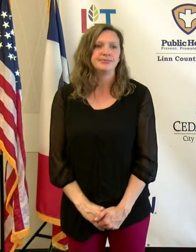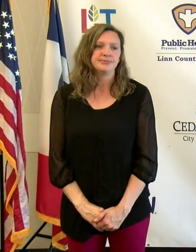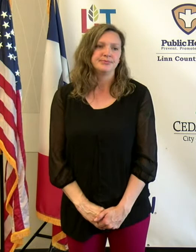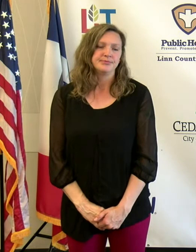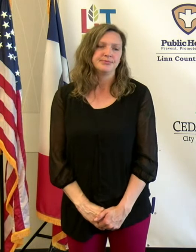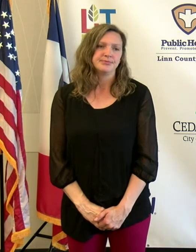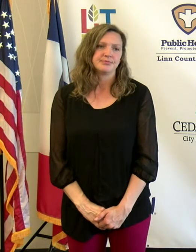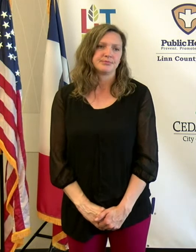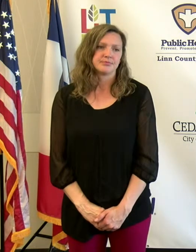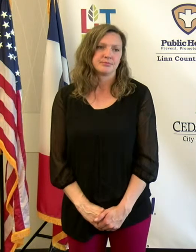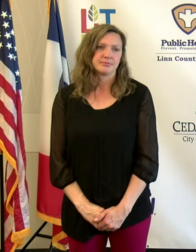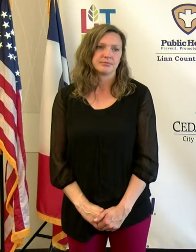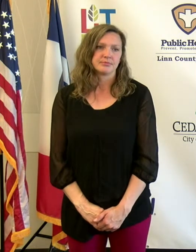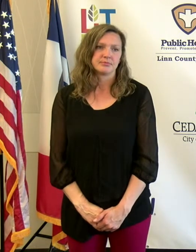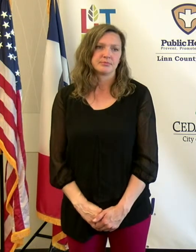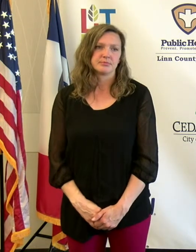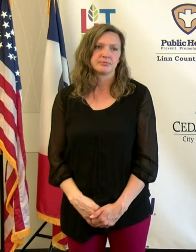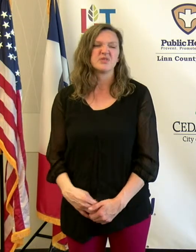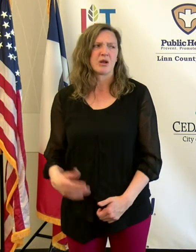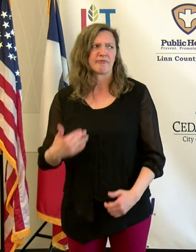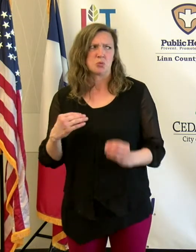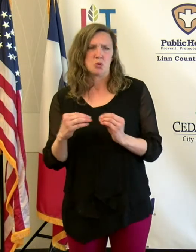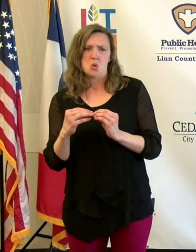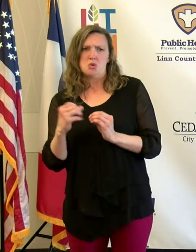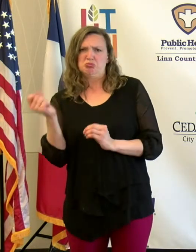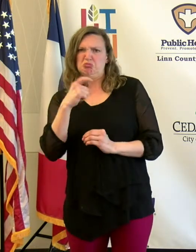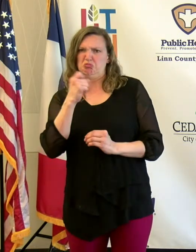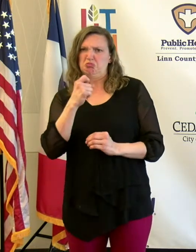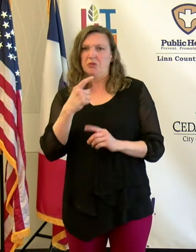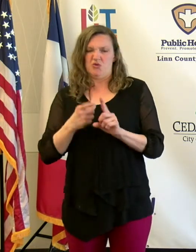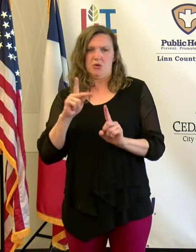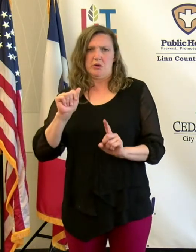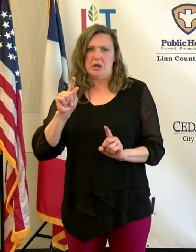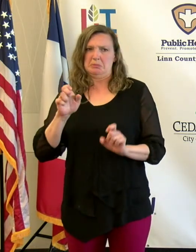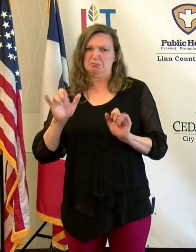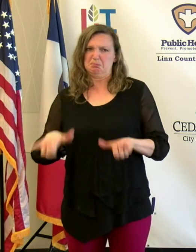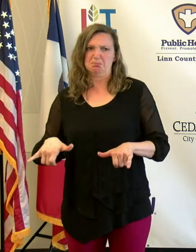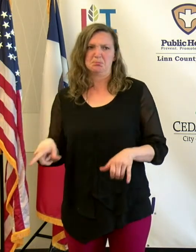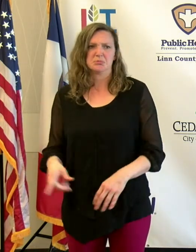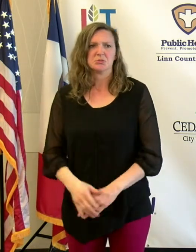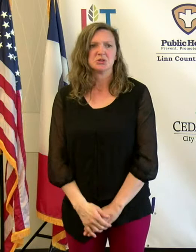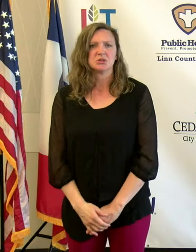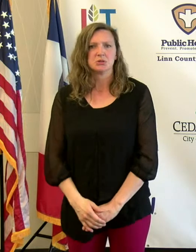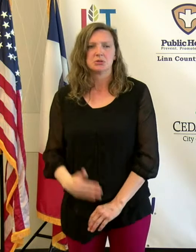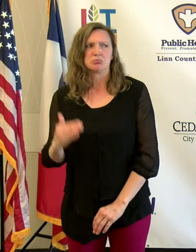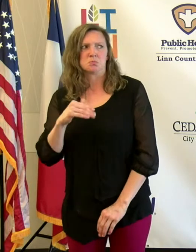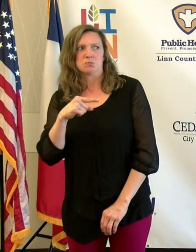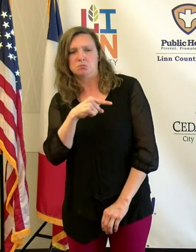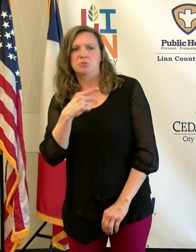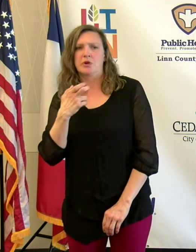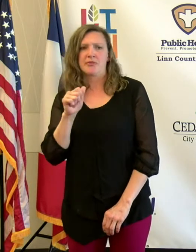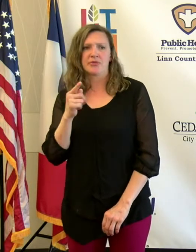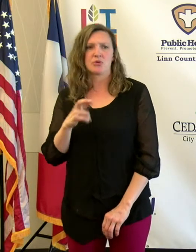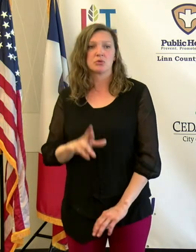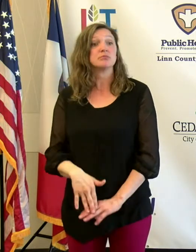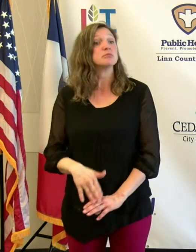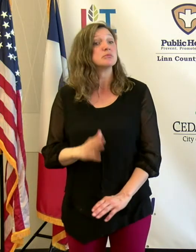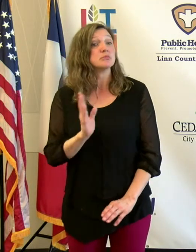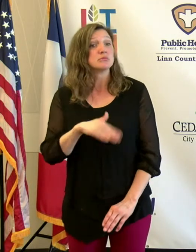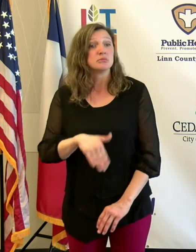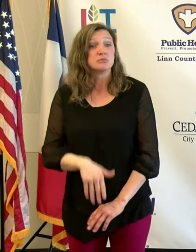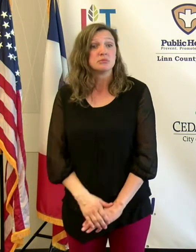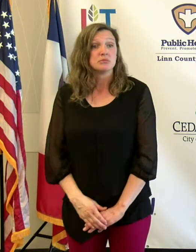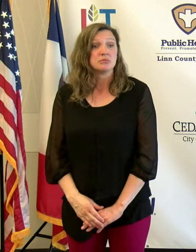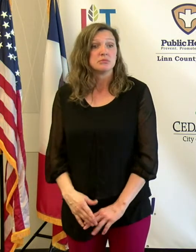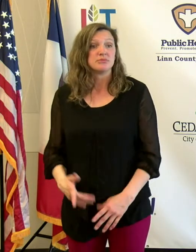A few more questions from Kate, also for Heather. For contact tracing, how many staffers are now